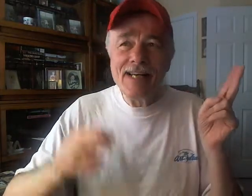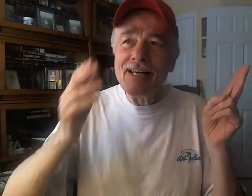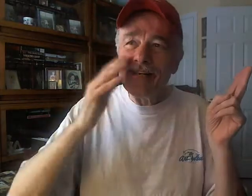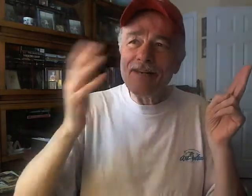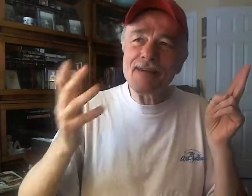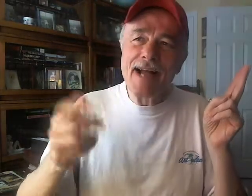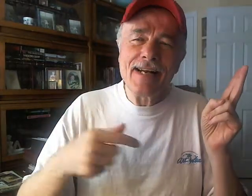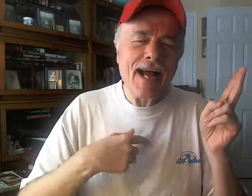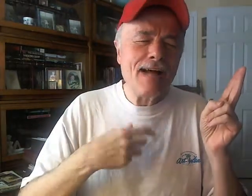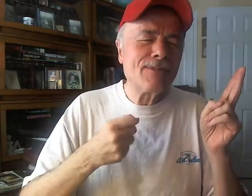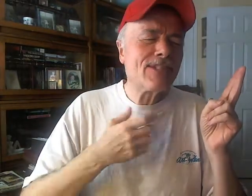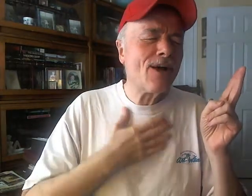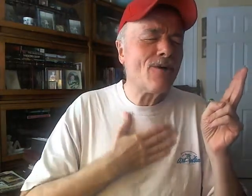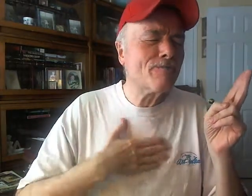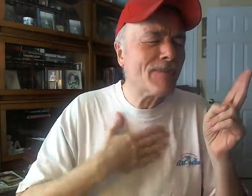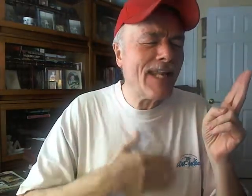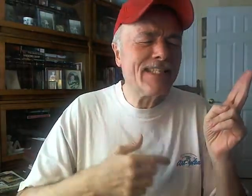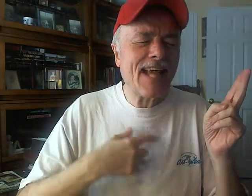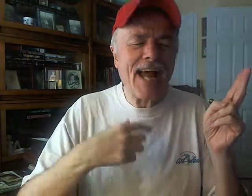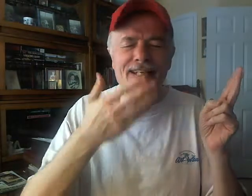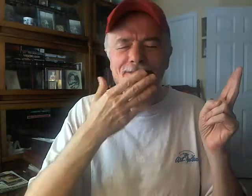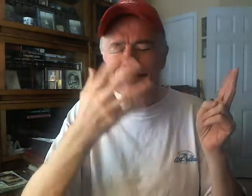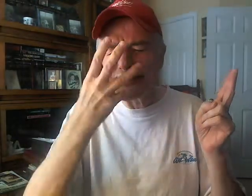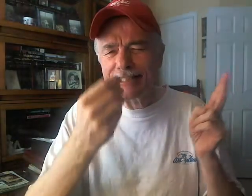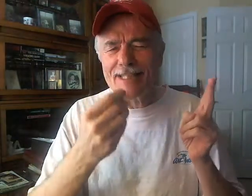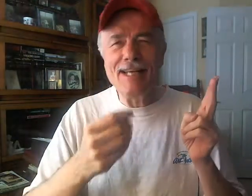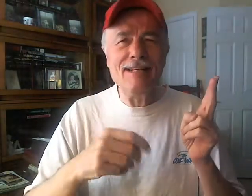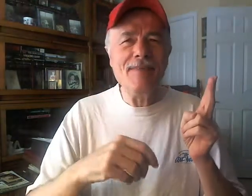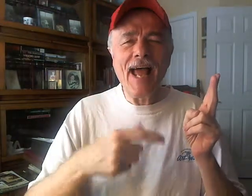smooth. Come on. I'm so mean. Having good sleep.